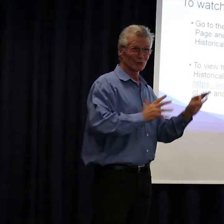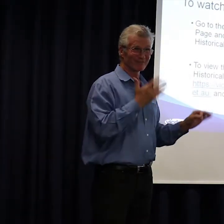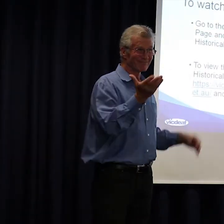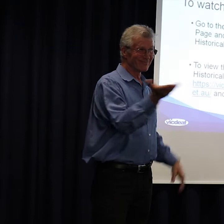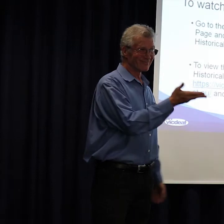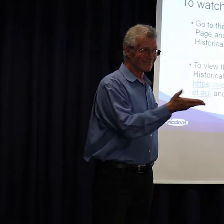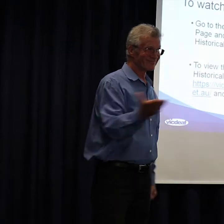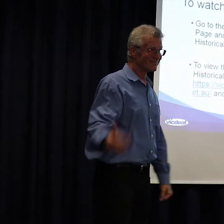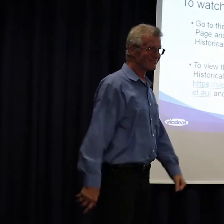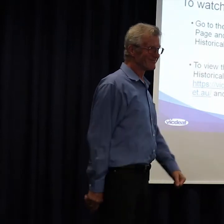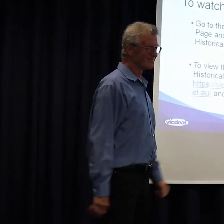Any questions? Was it interesting?